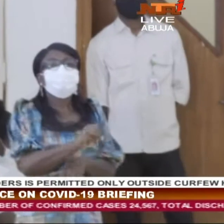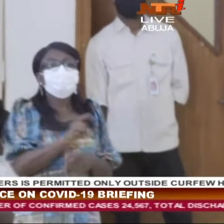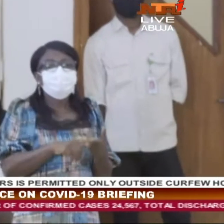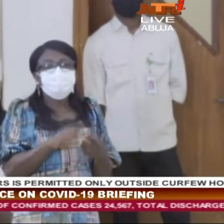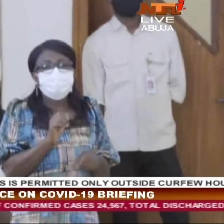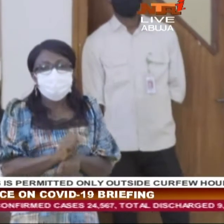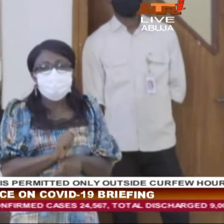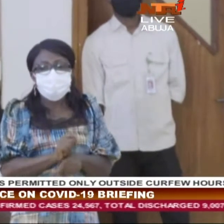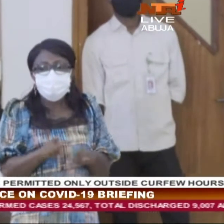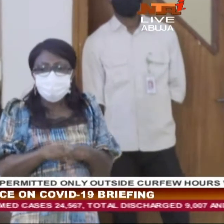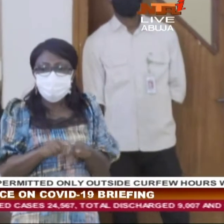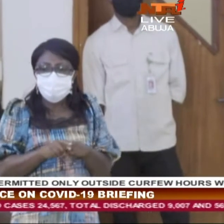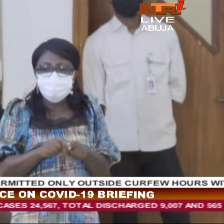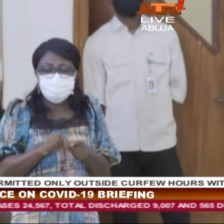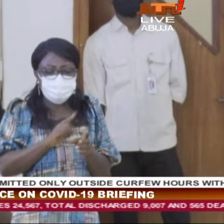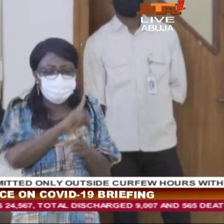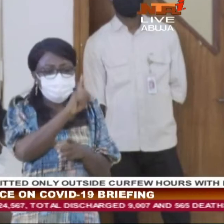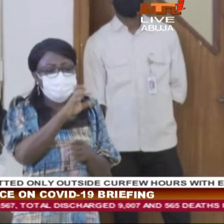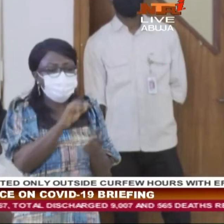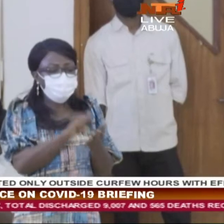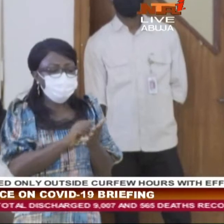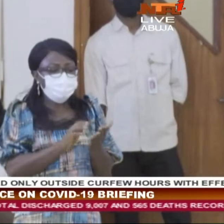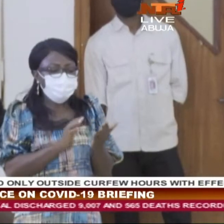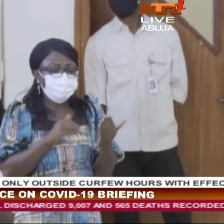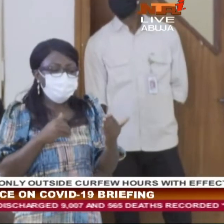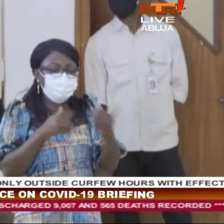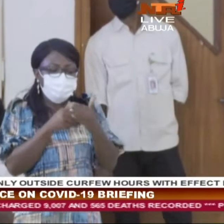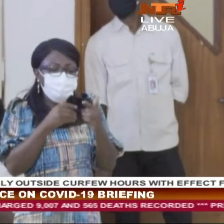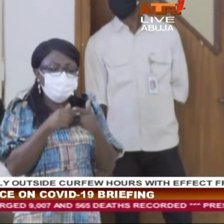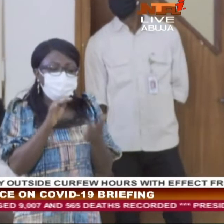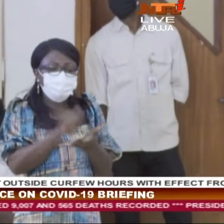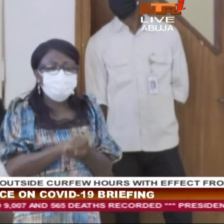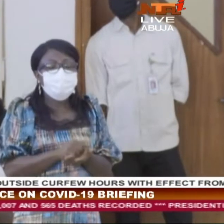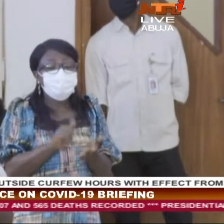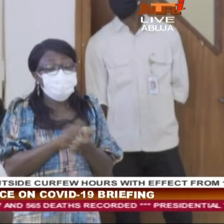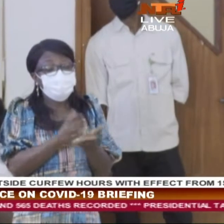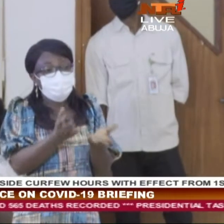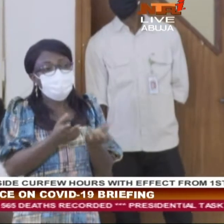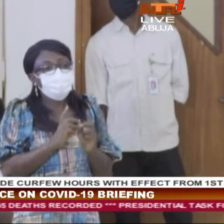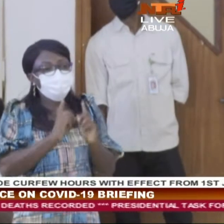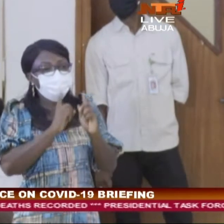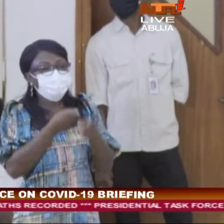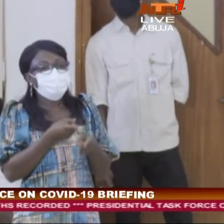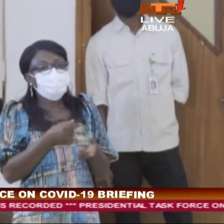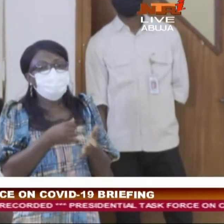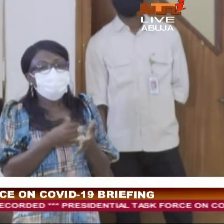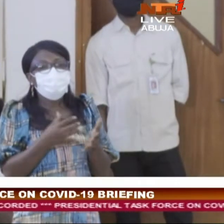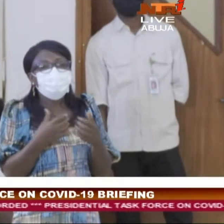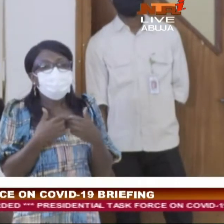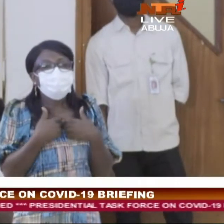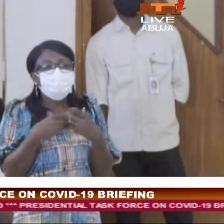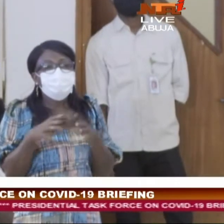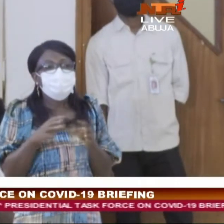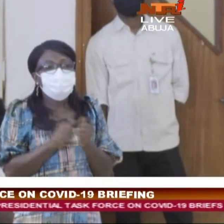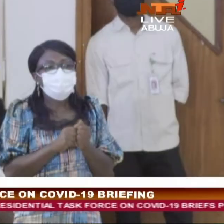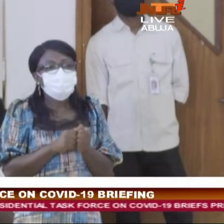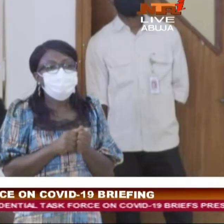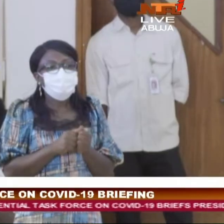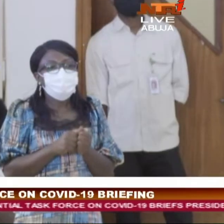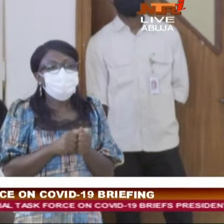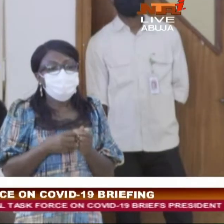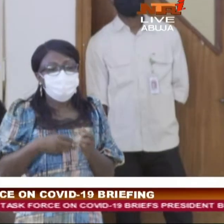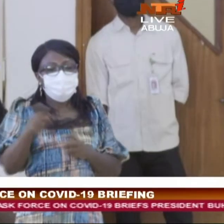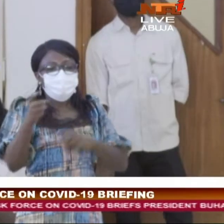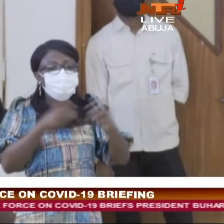also similar to that, which I also want you to respond to, it has to do with the interstate travel. I know that